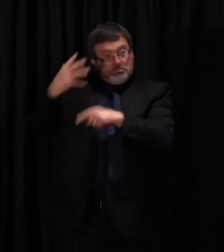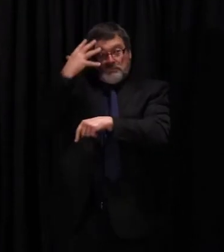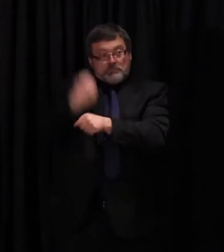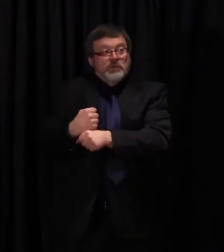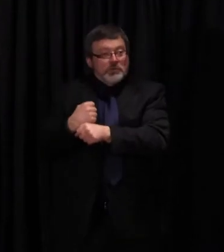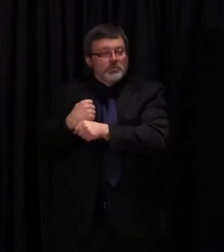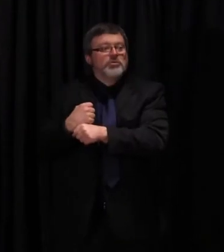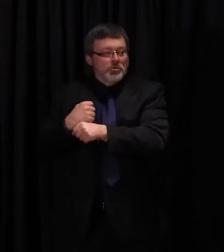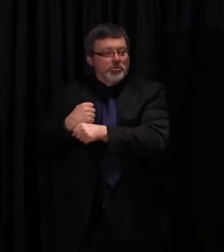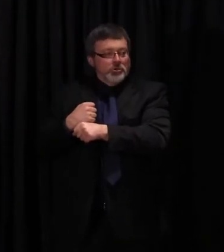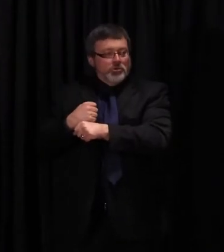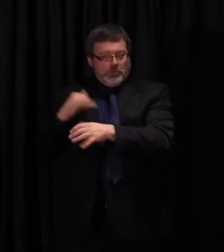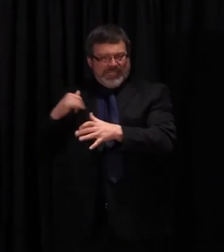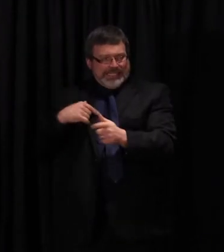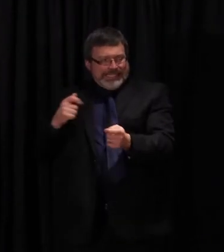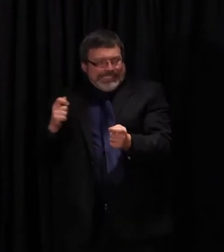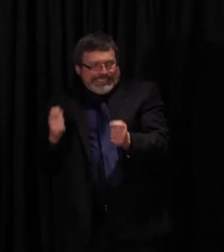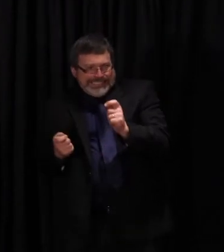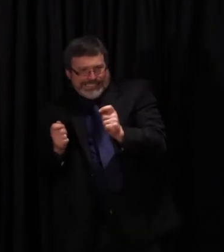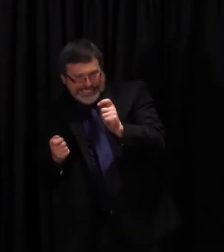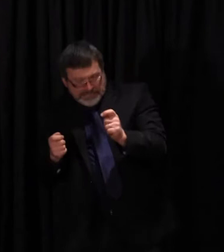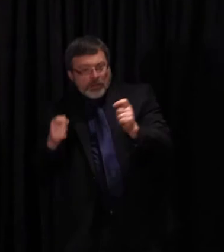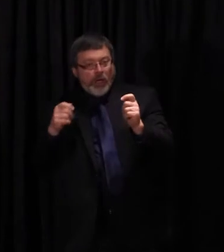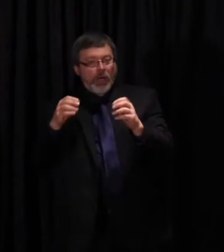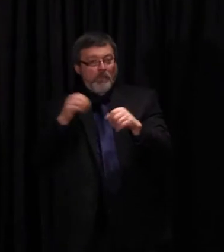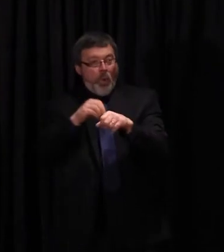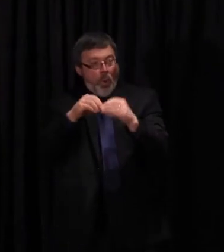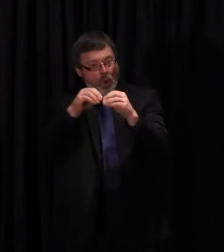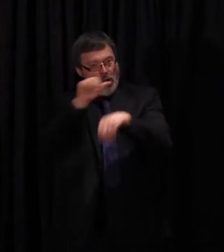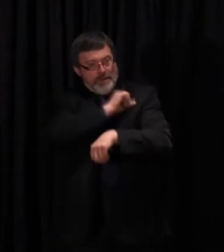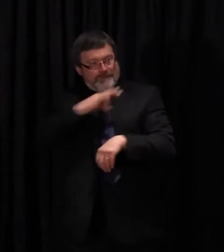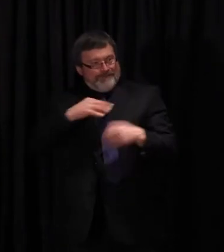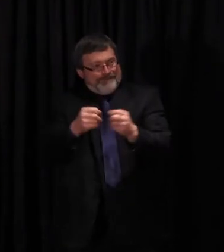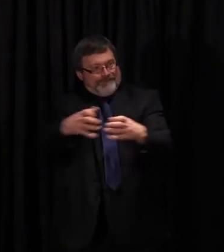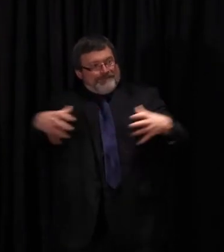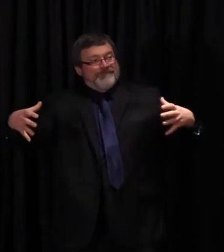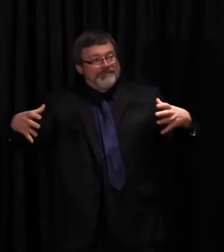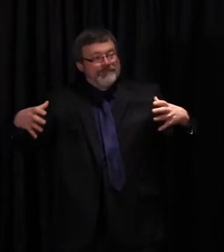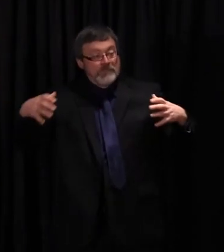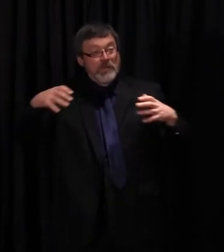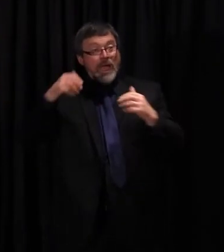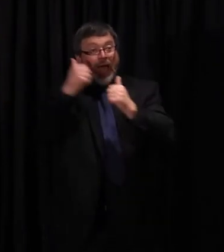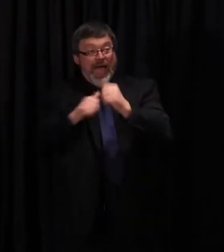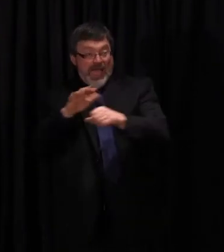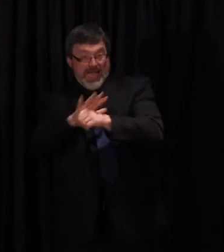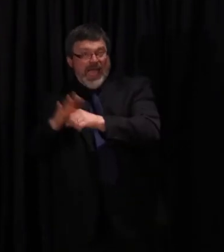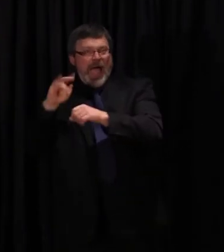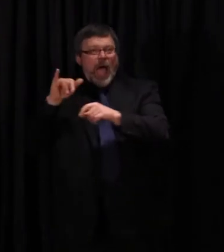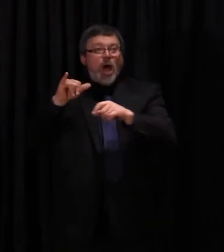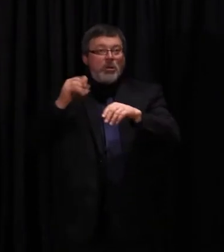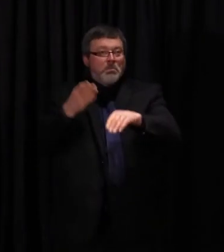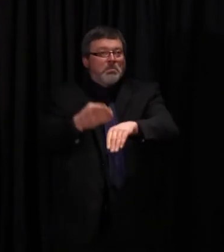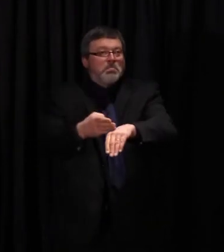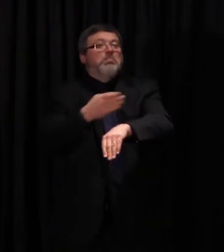trends, revitalize every county in our state, and secure the future we've envisioned.